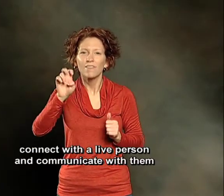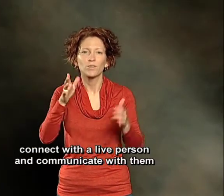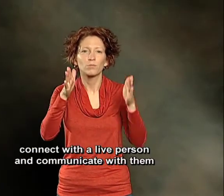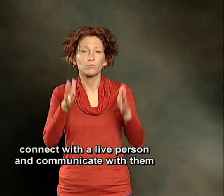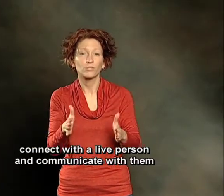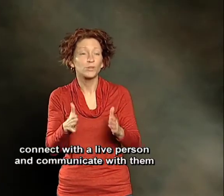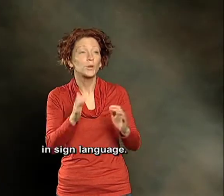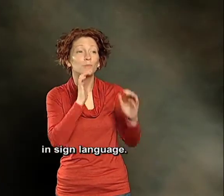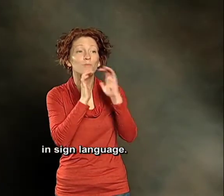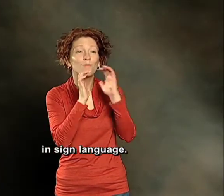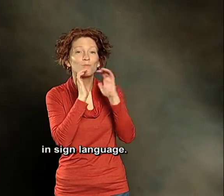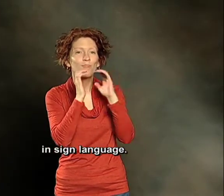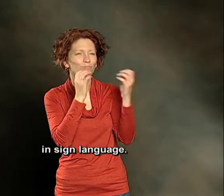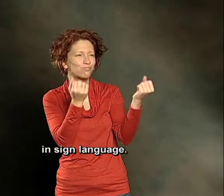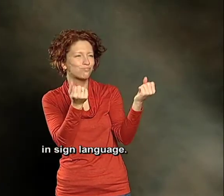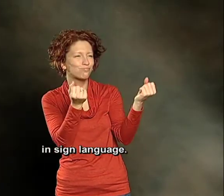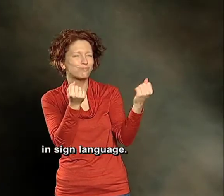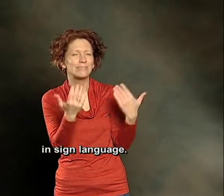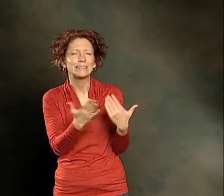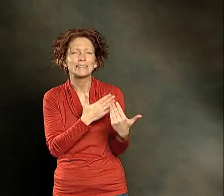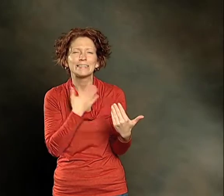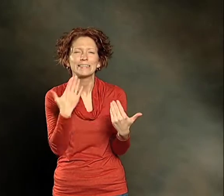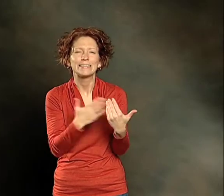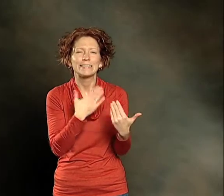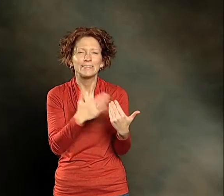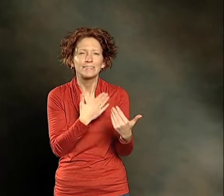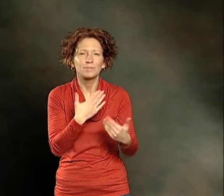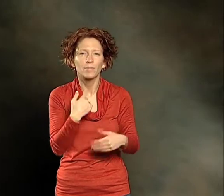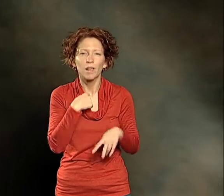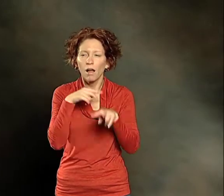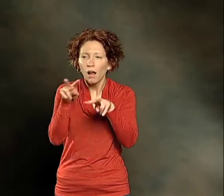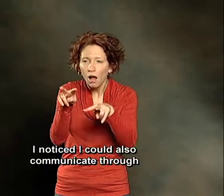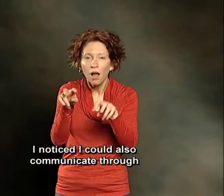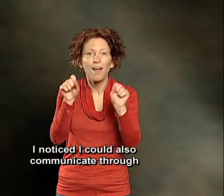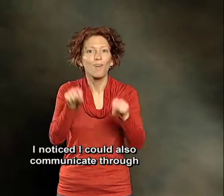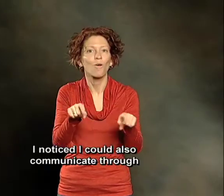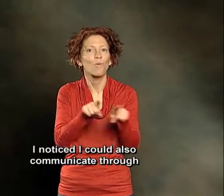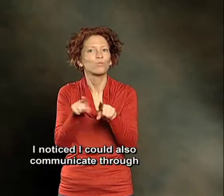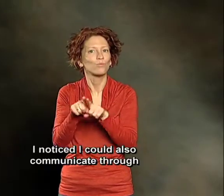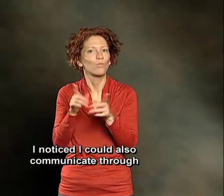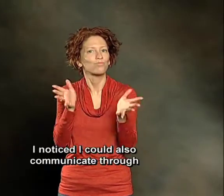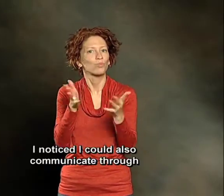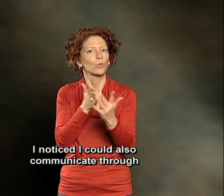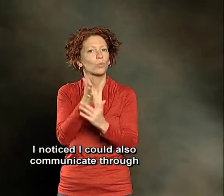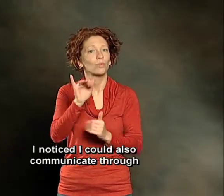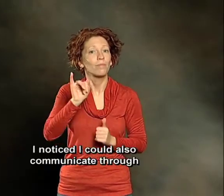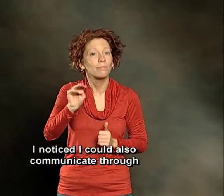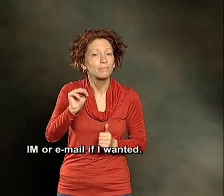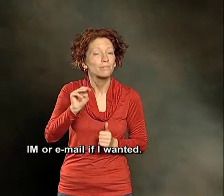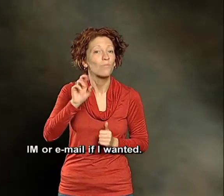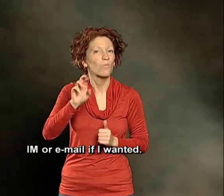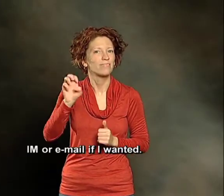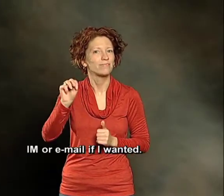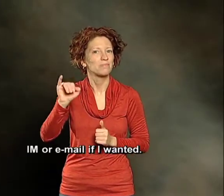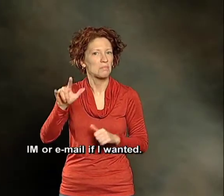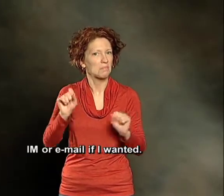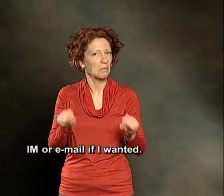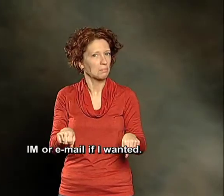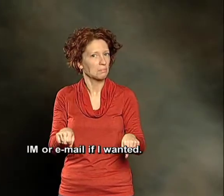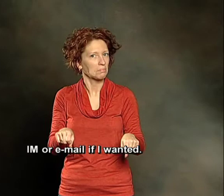and communicate with them in sign language. I noticed that I could also communicate through IM or email if I